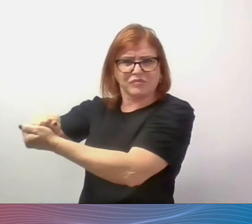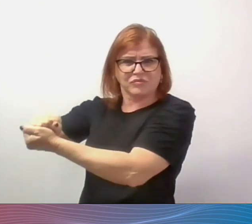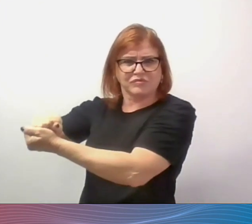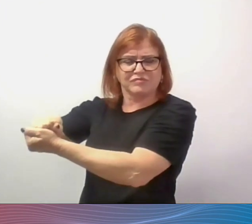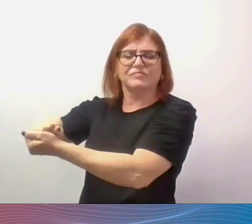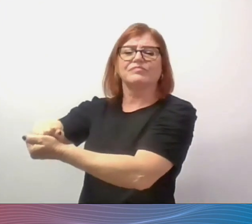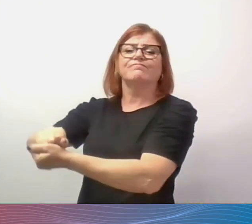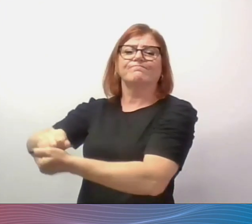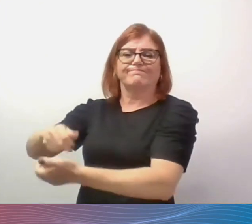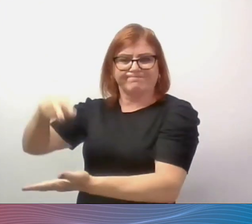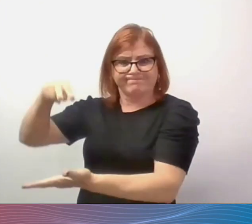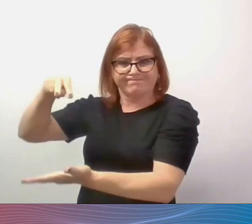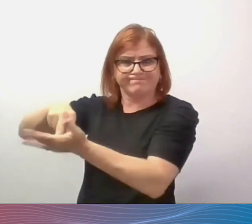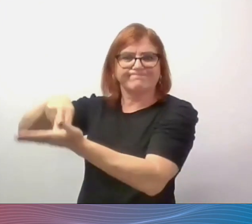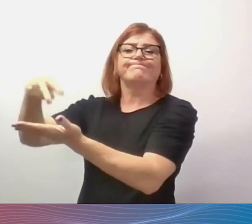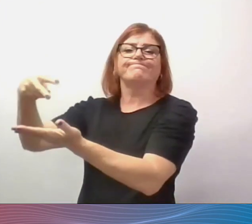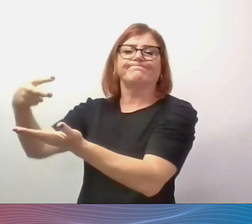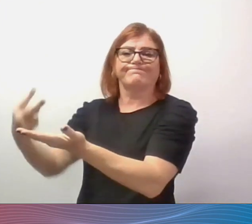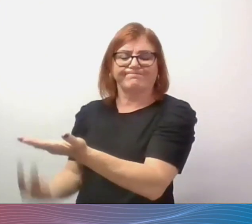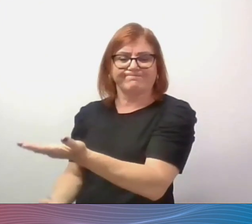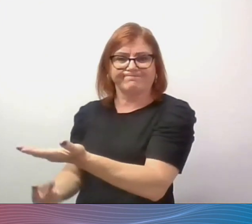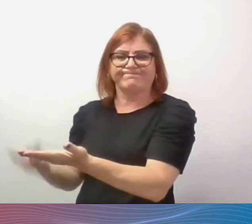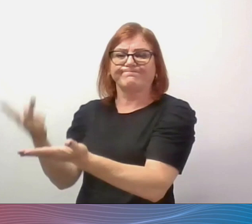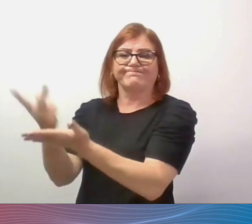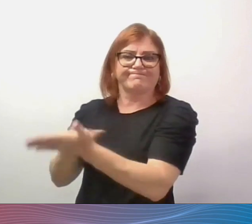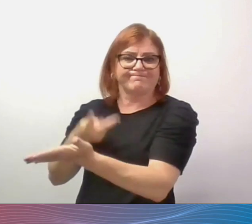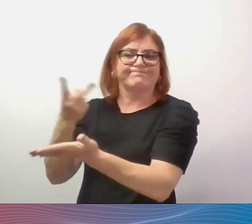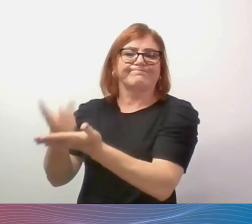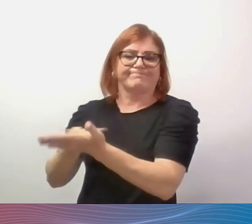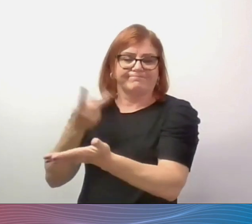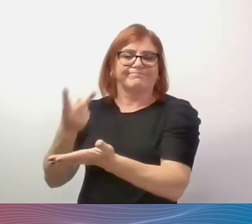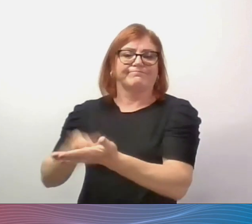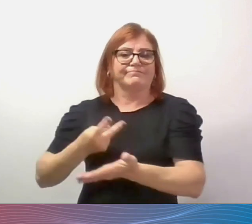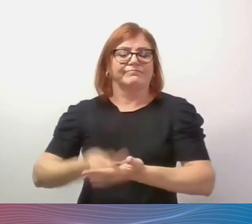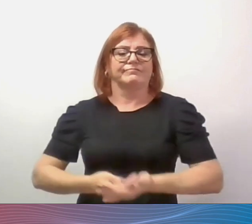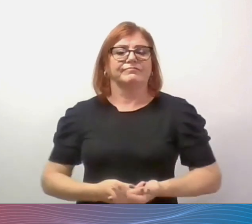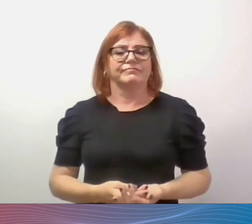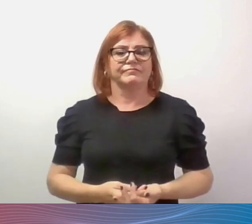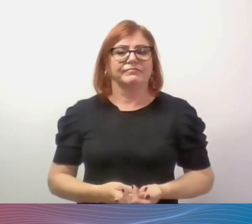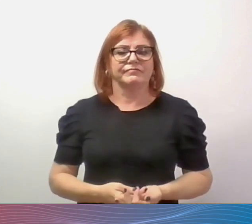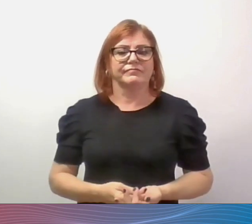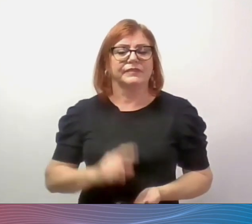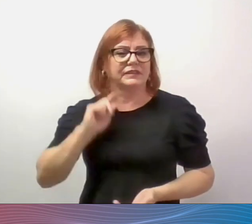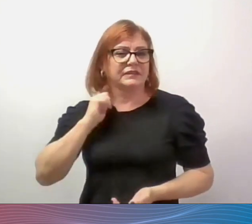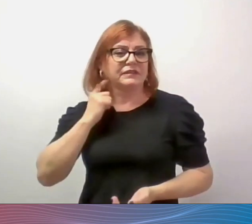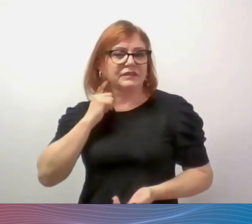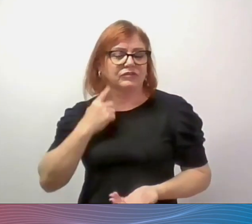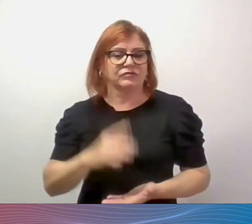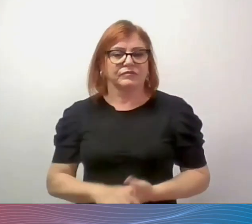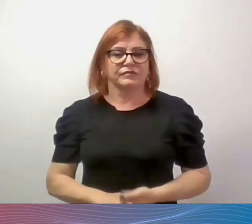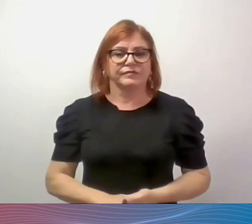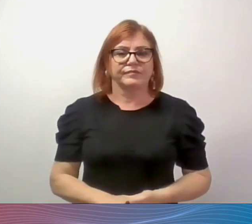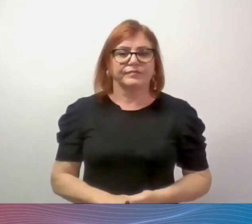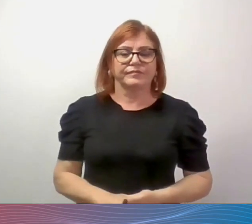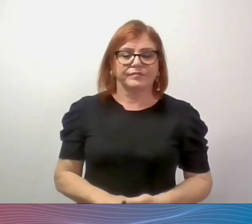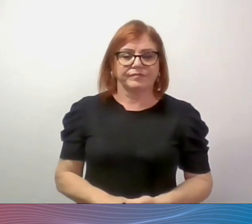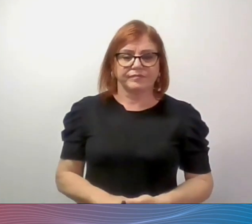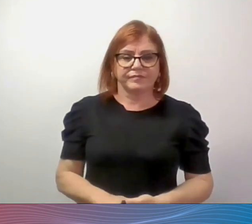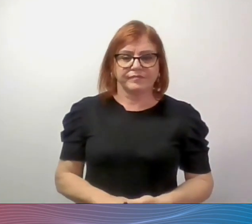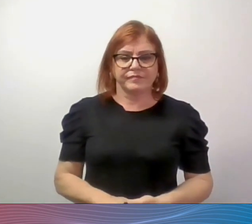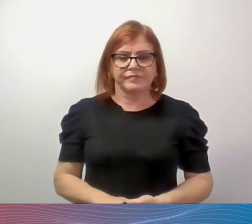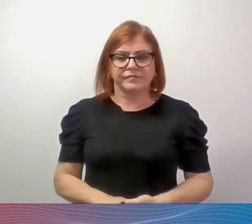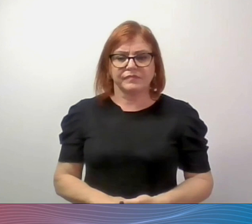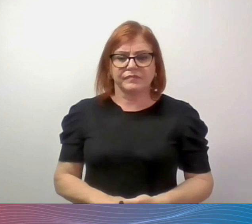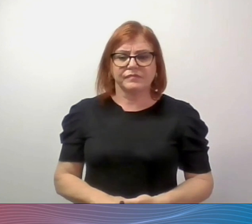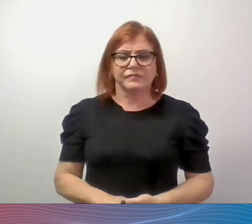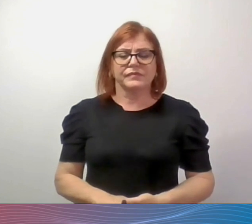will fall in these things. Na vida da igreja, ainda mais, irmãos, com relação a esse aspecto da imoralidade, nós precisamos